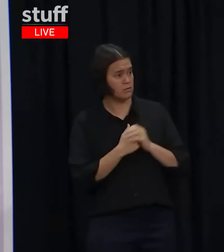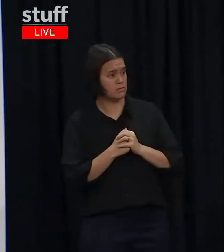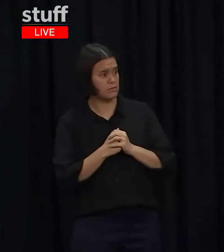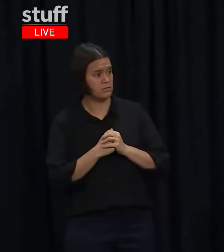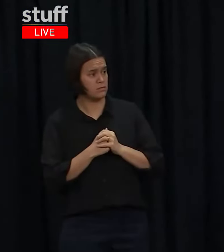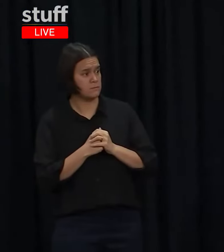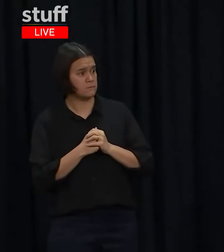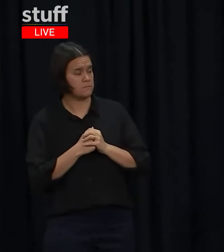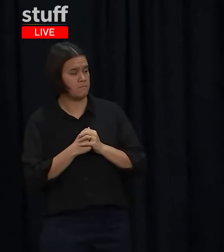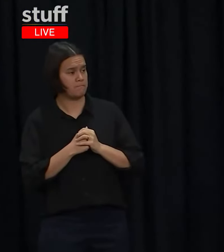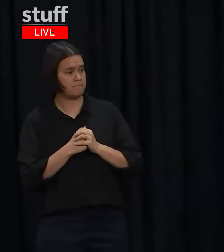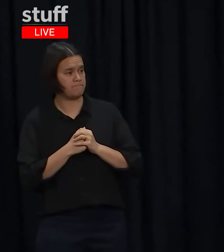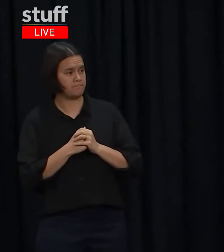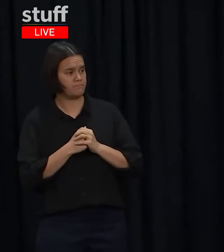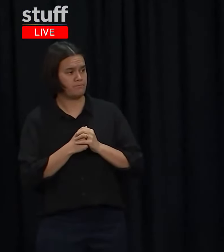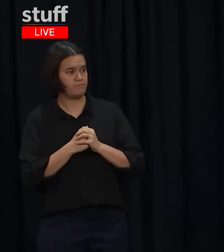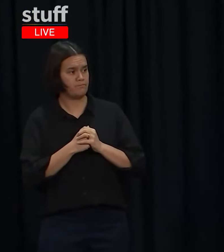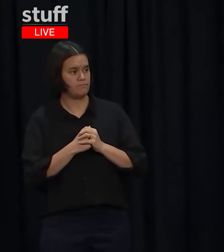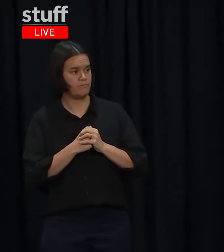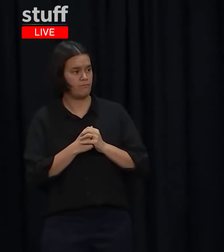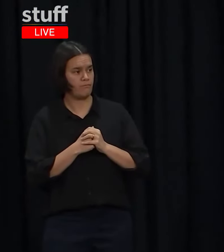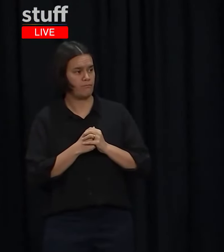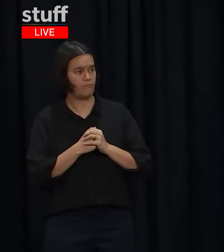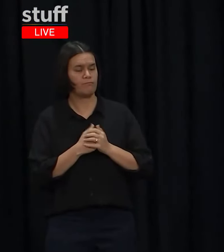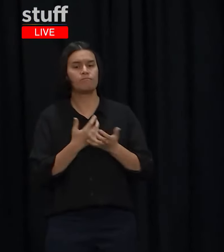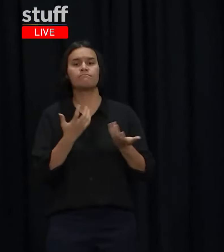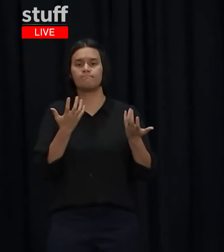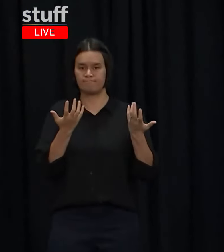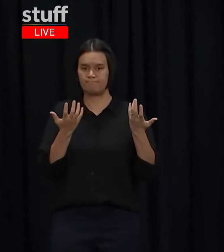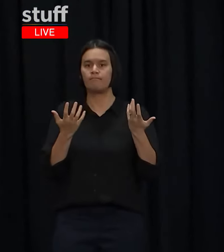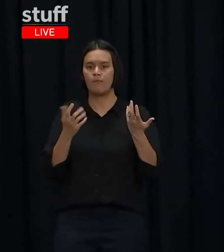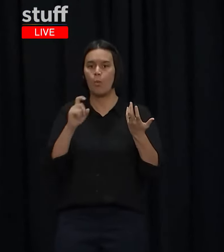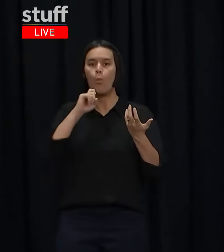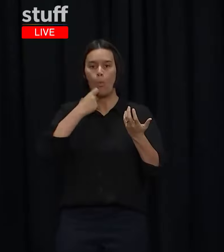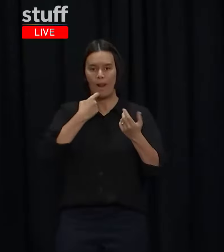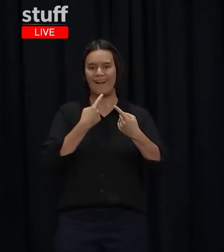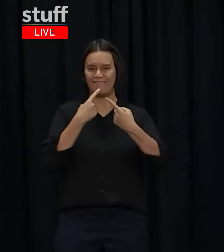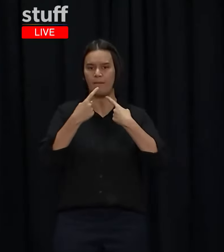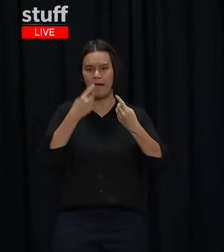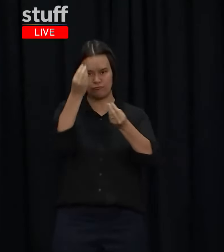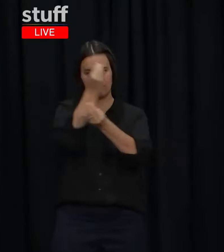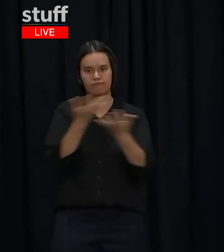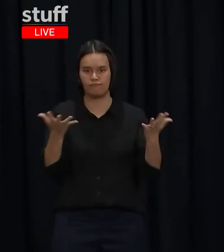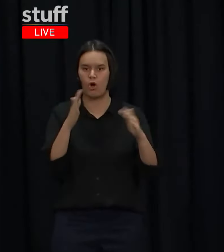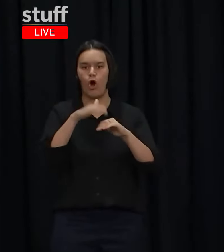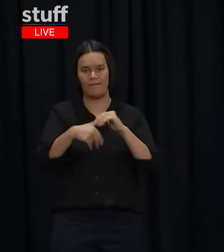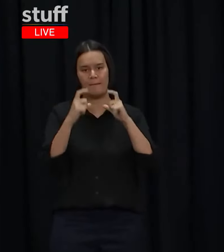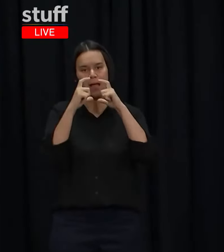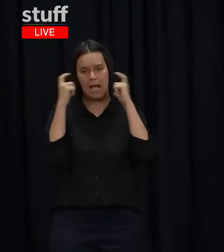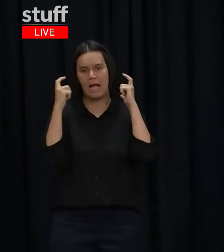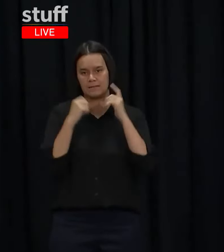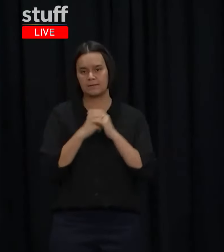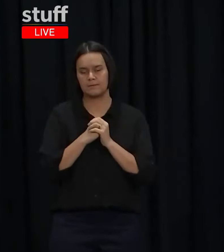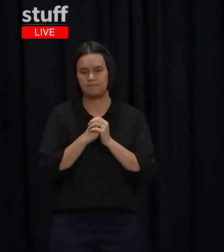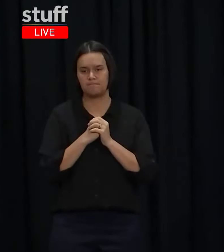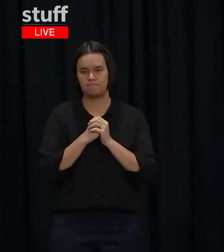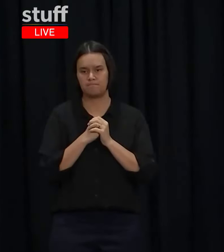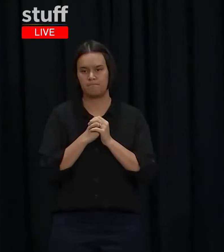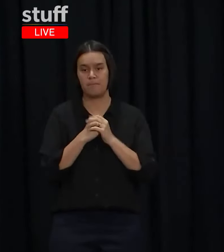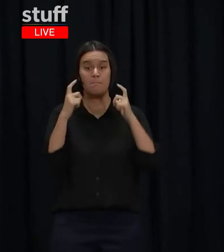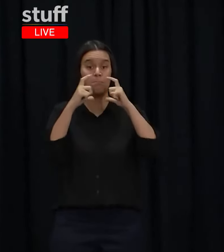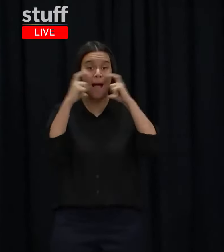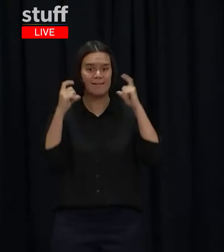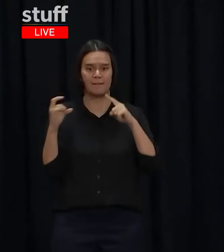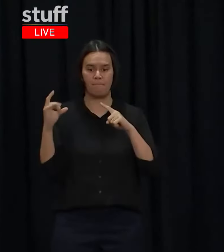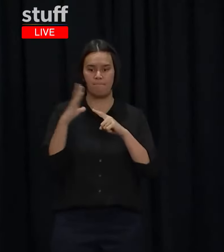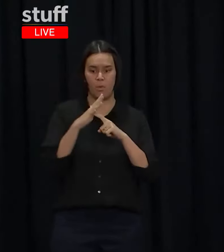providing. Just to add that our guidance for the public will be very much around that, ensuring that whatever mask you have, it's well-fitting,